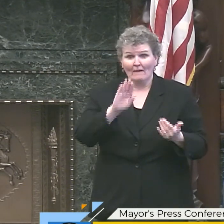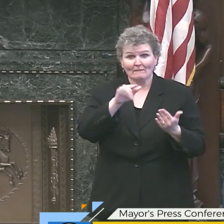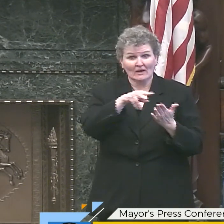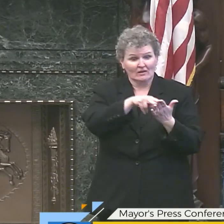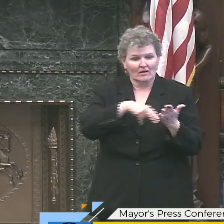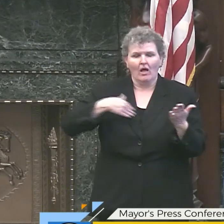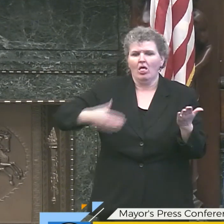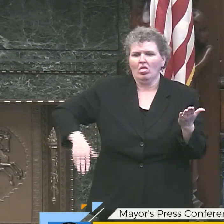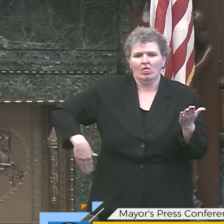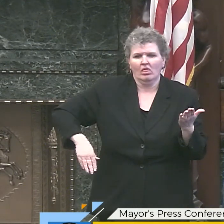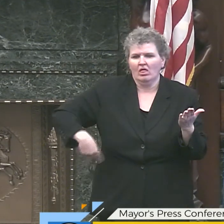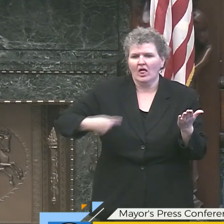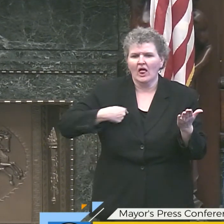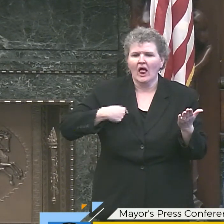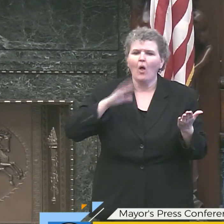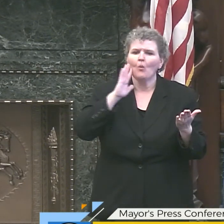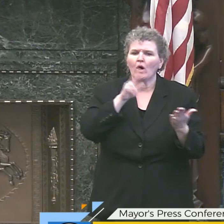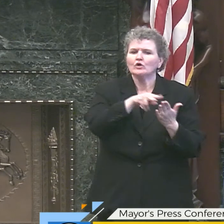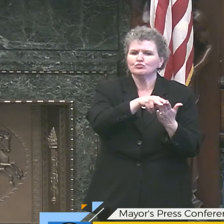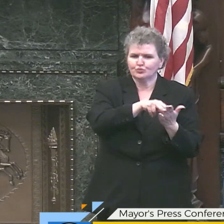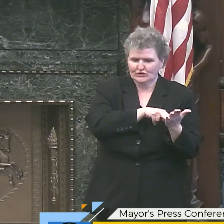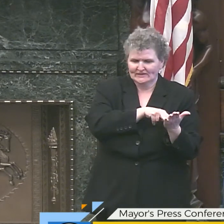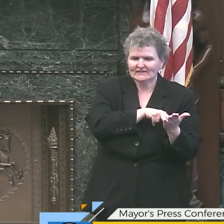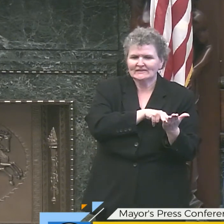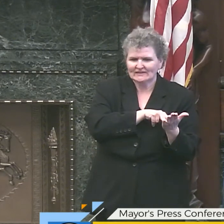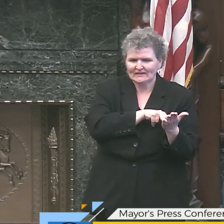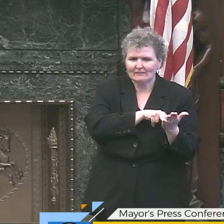bill and maybe have some idea for you next time we meet.